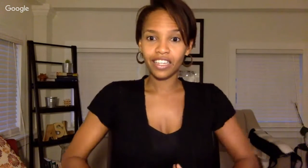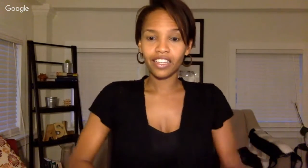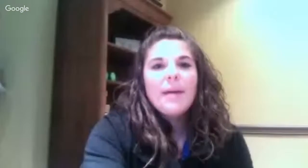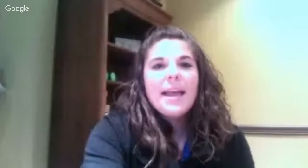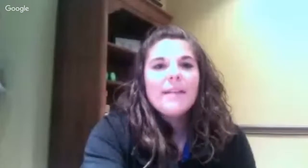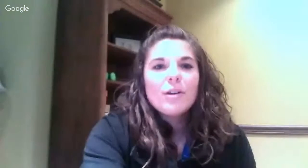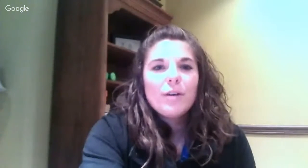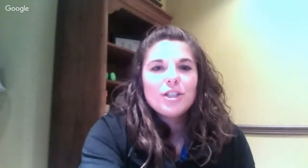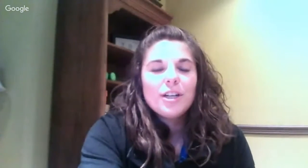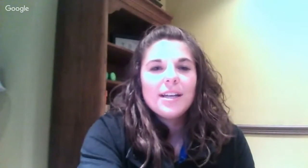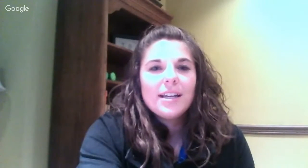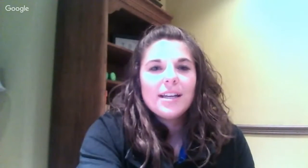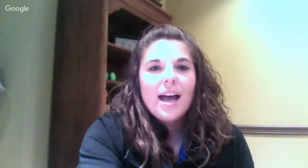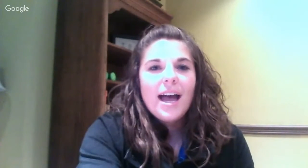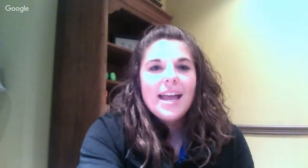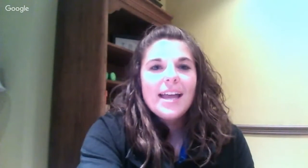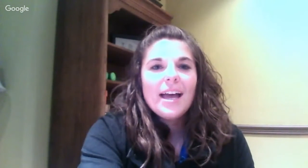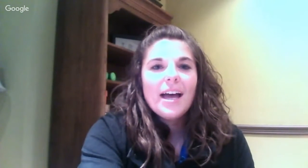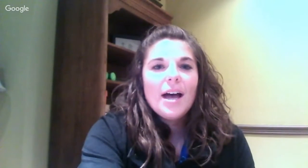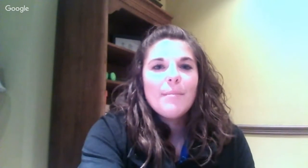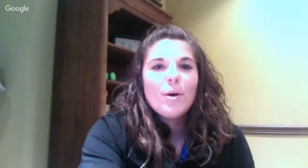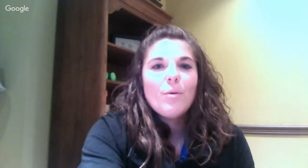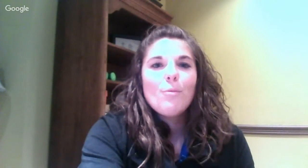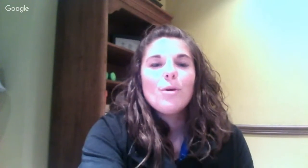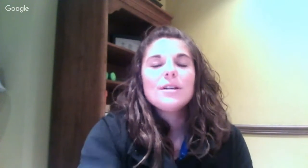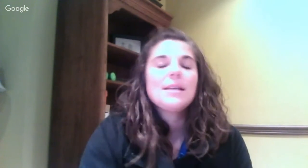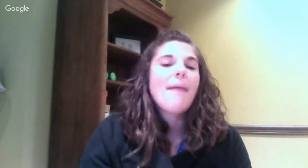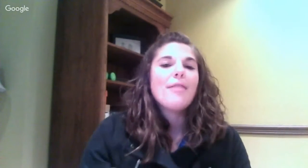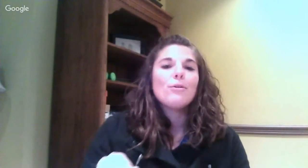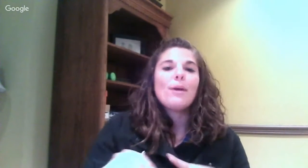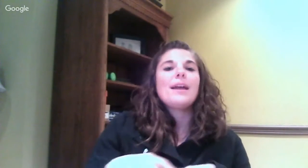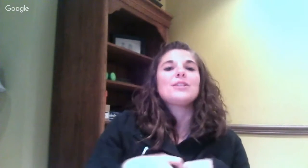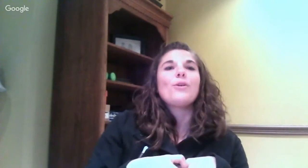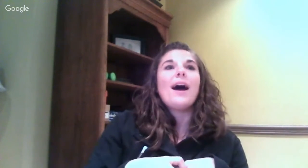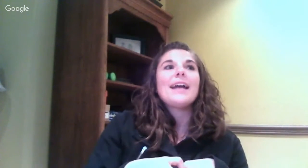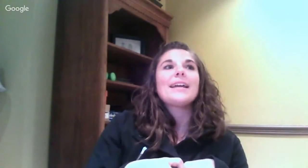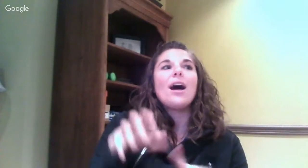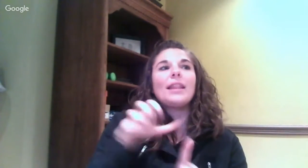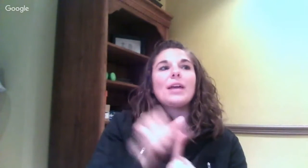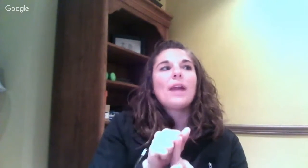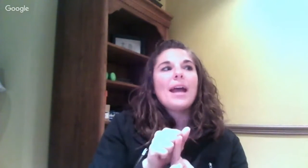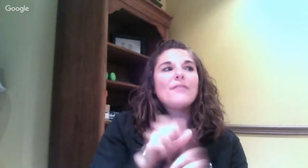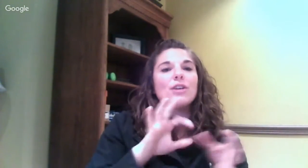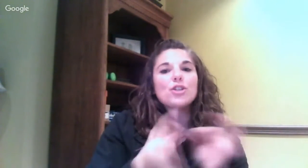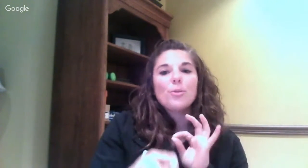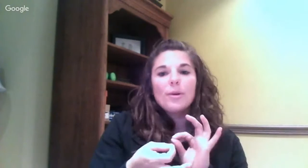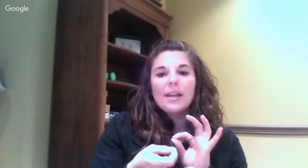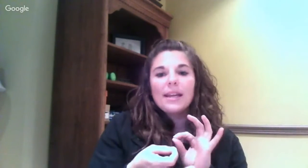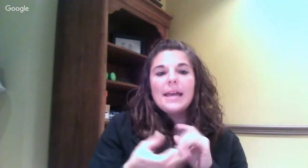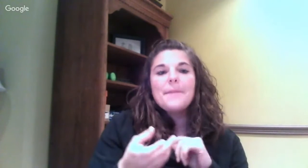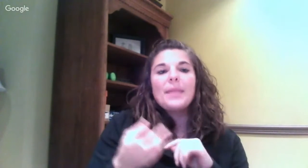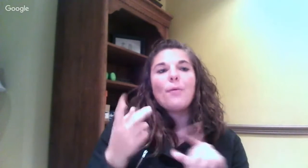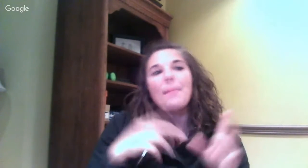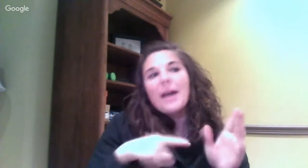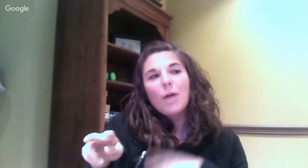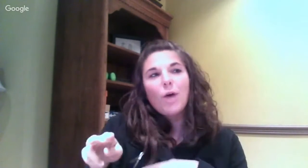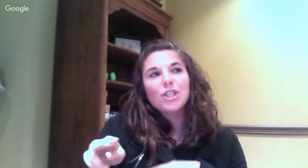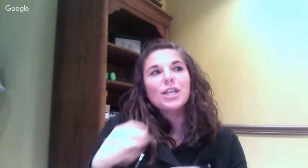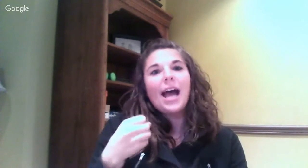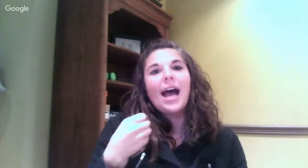I have a question. What are some other ways? So I count, like after I interpreted, I went back and I watched it, I was